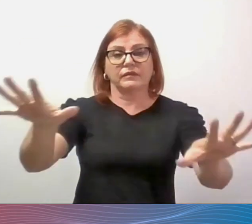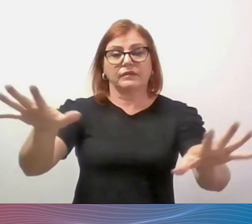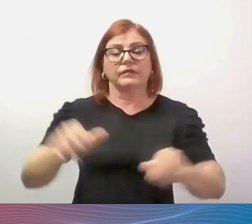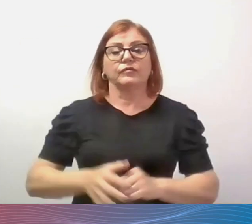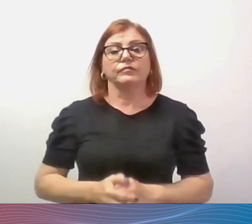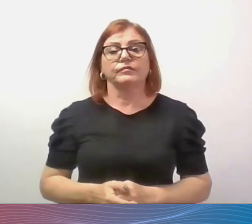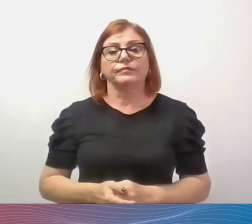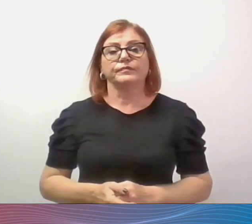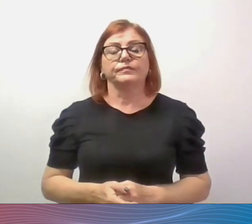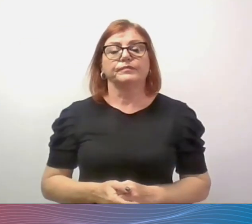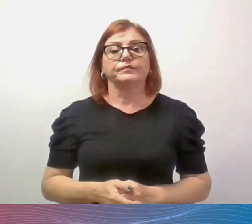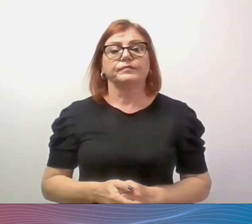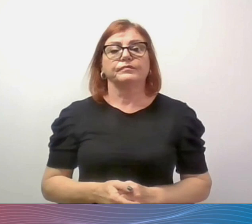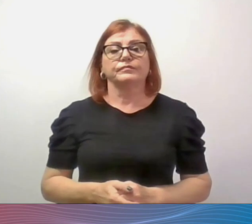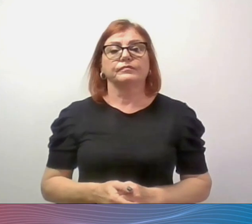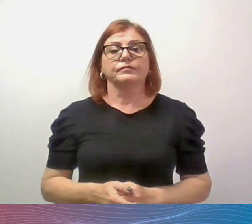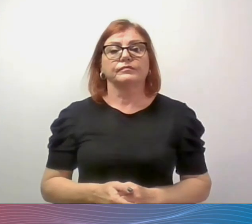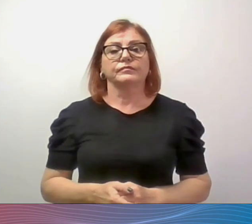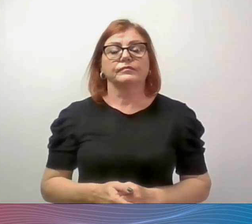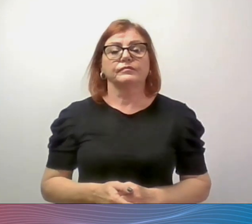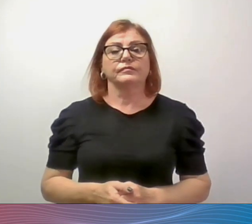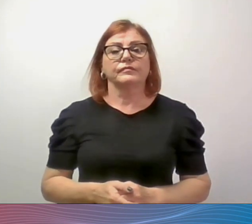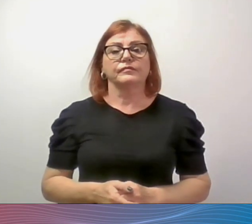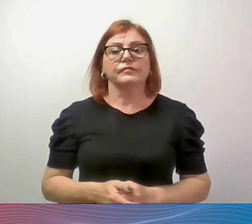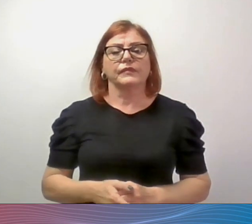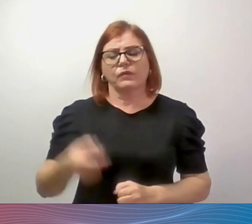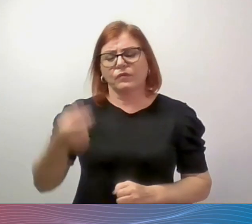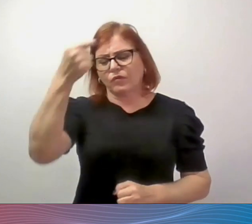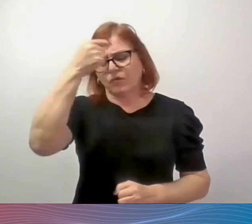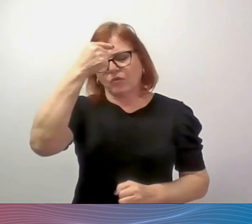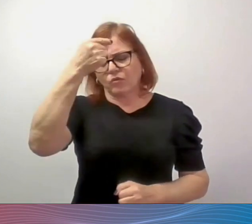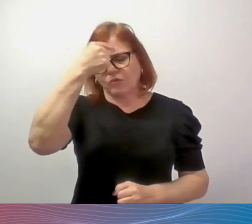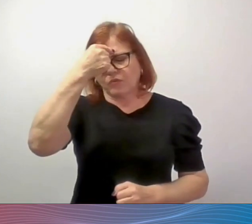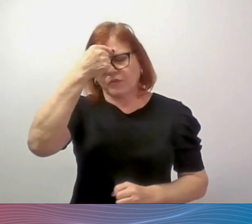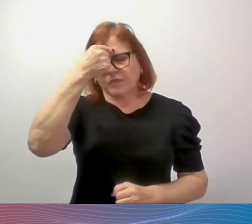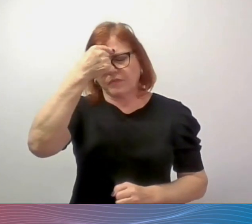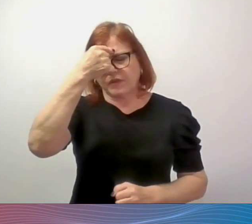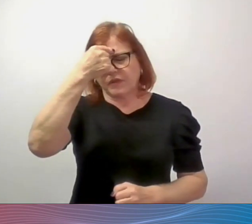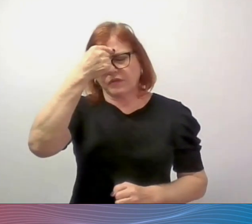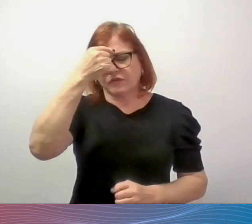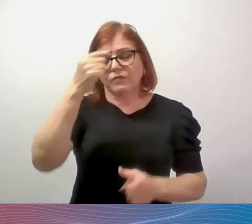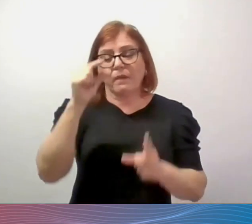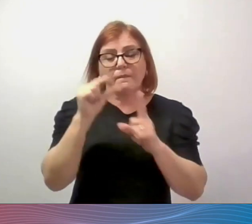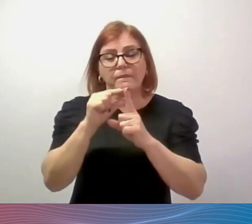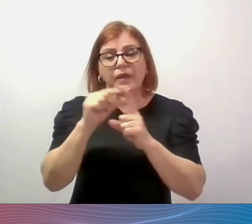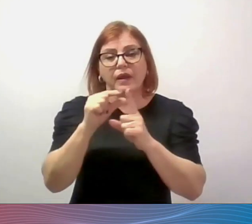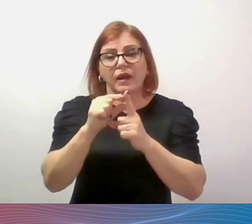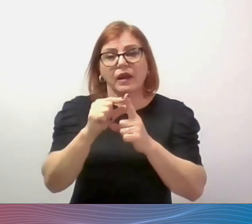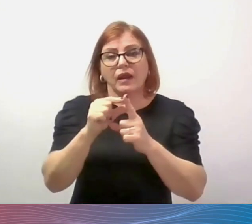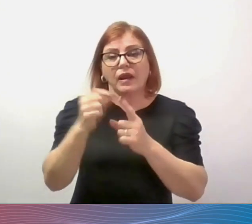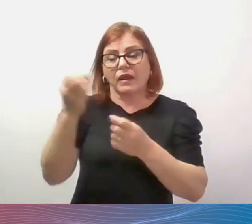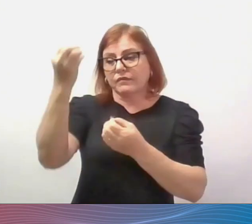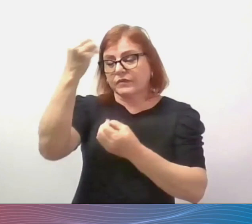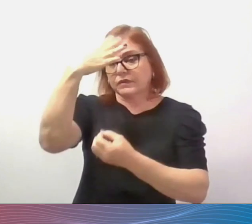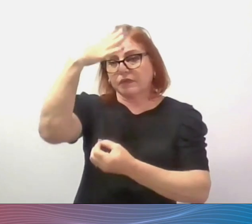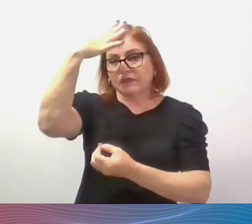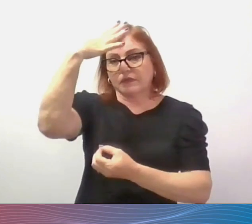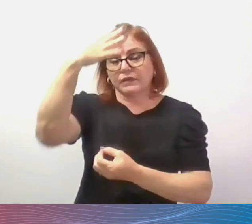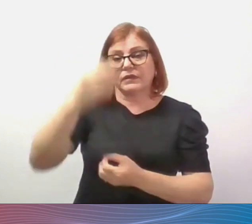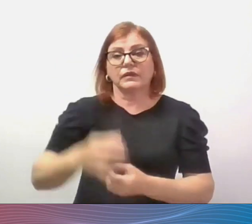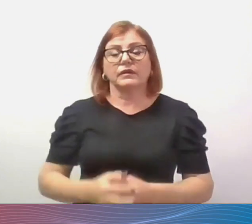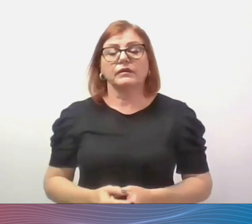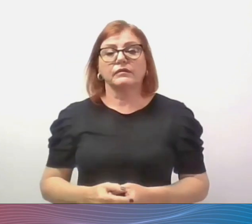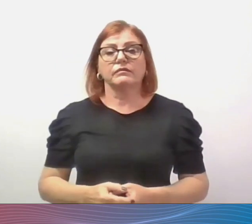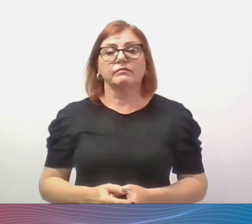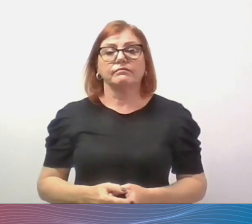of grace. Ao ocupar minha mente com a palavra da graça. As I fill my mind with the word of grace. Não deixo espaço para impureza.